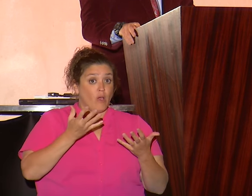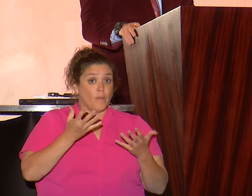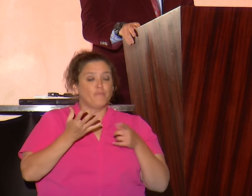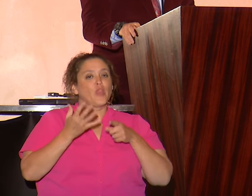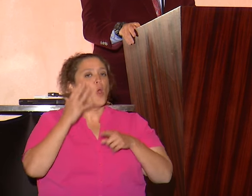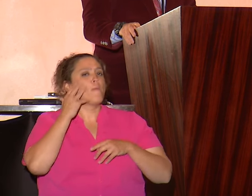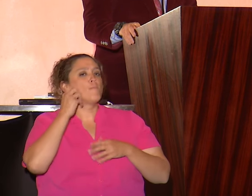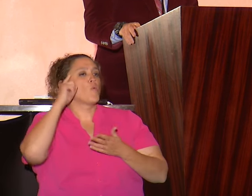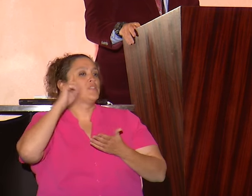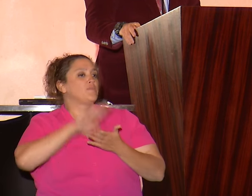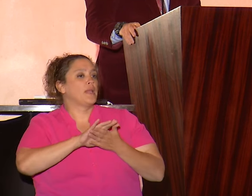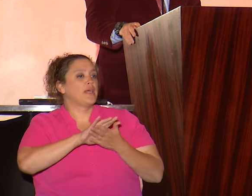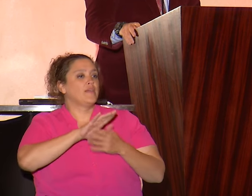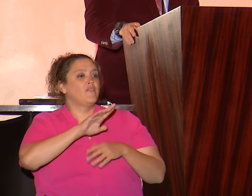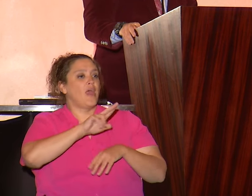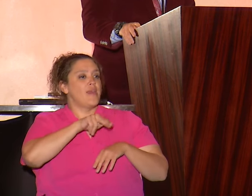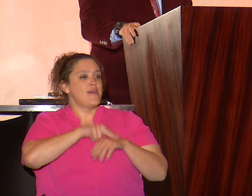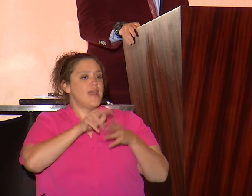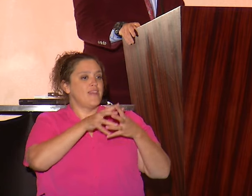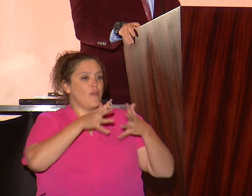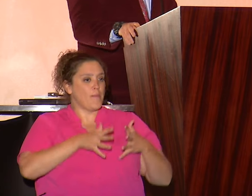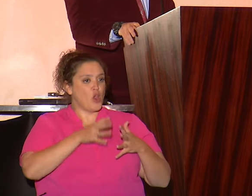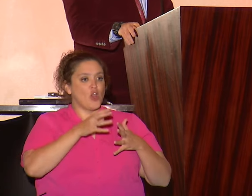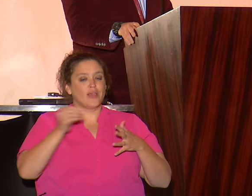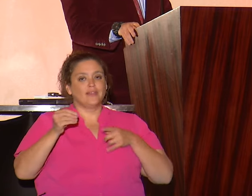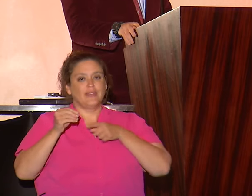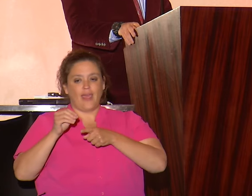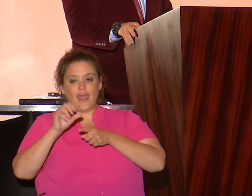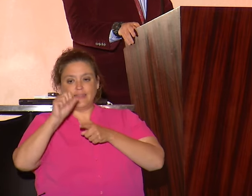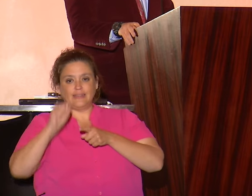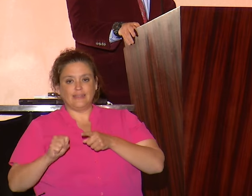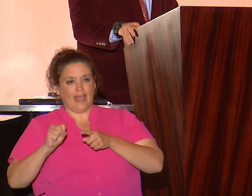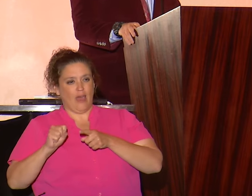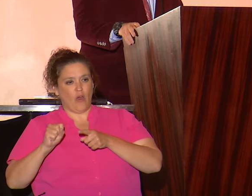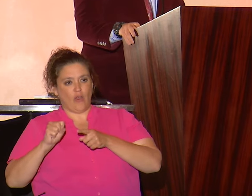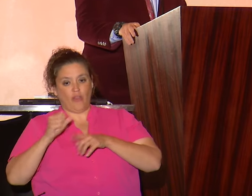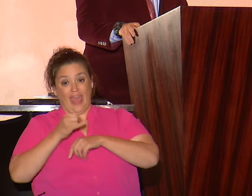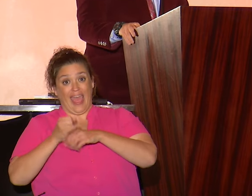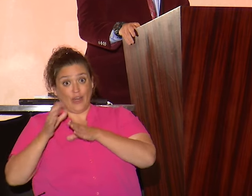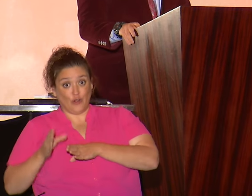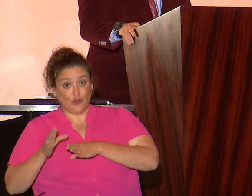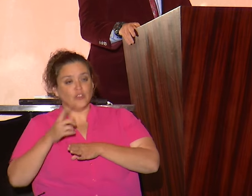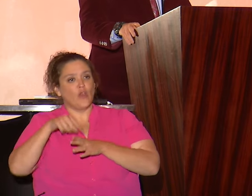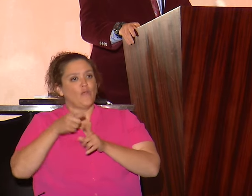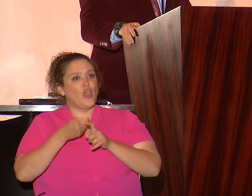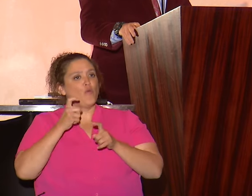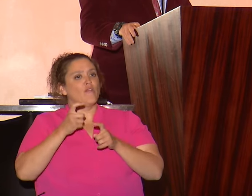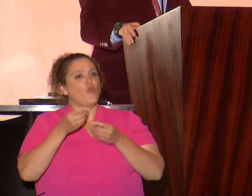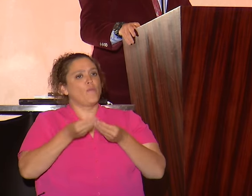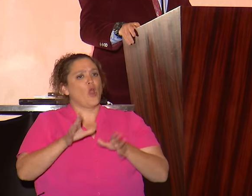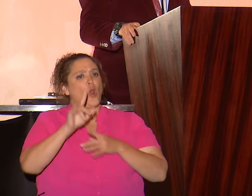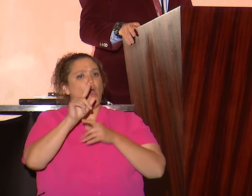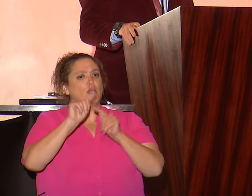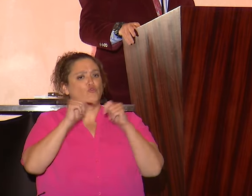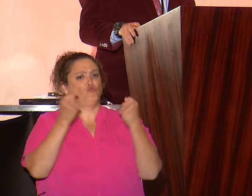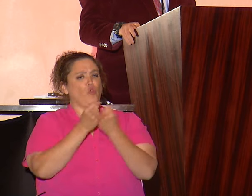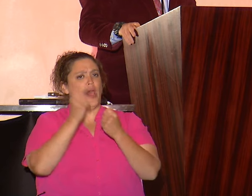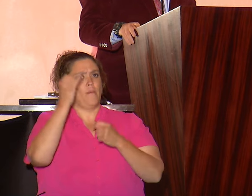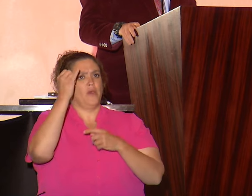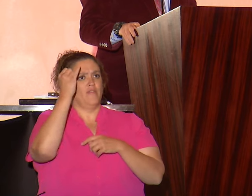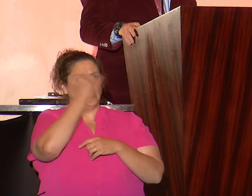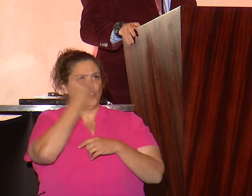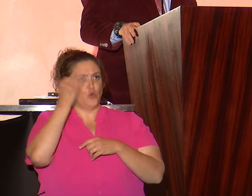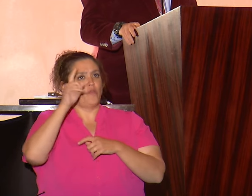Americans and South Sea Islanders were descendant from a lost tribe of Israel that was supposed to have come to the